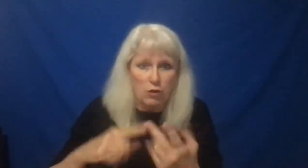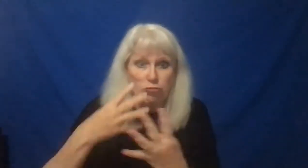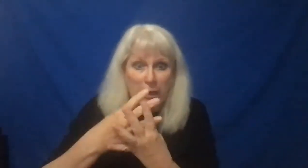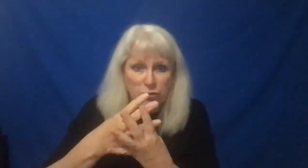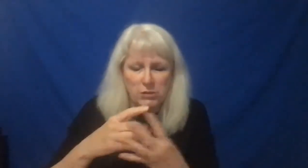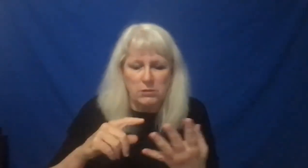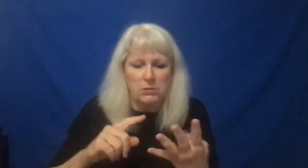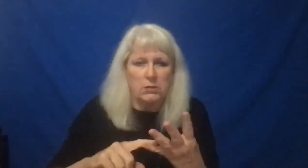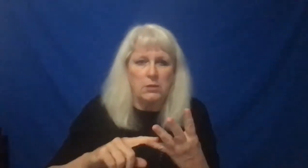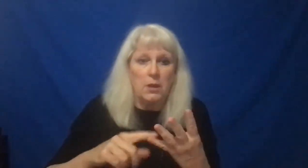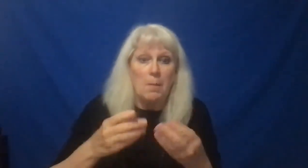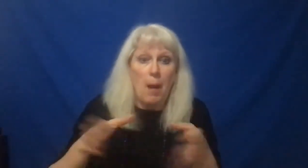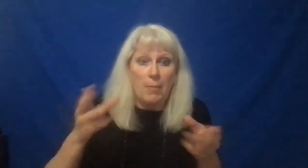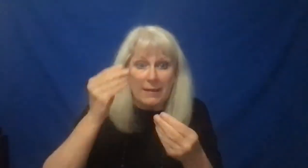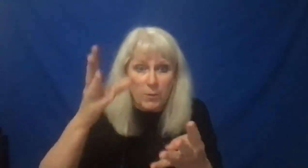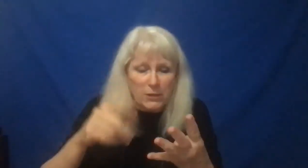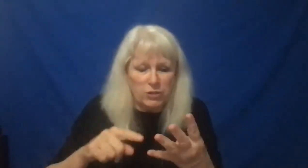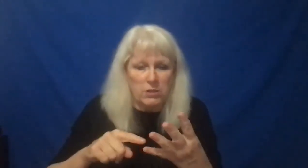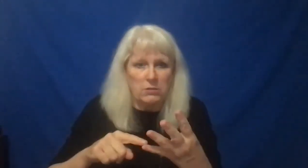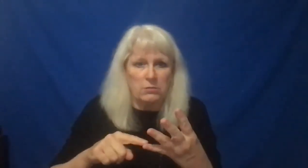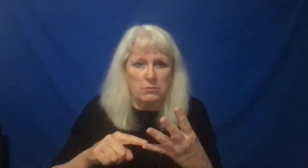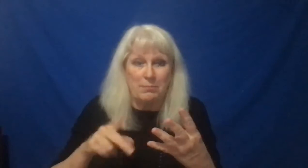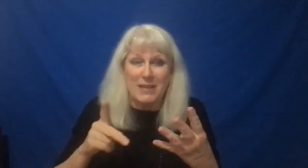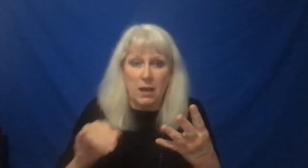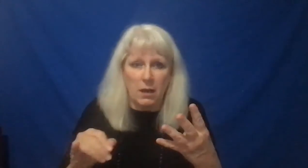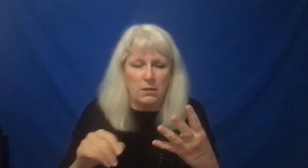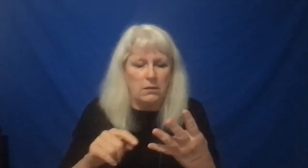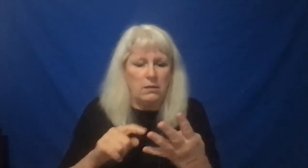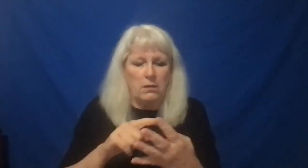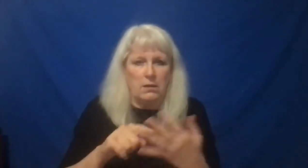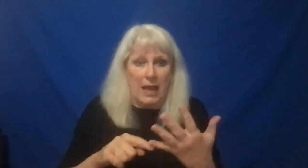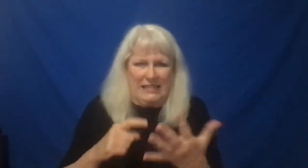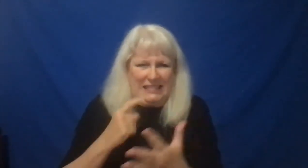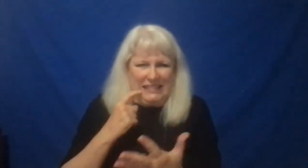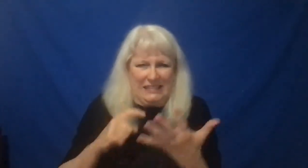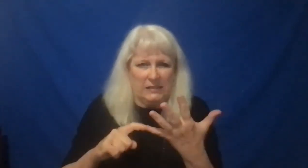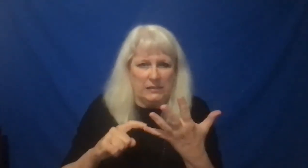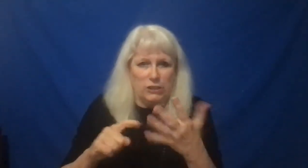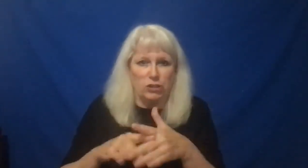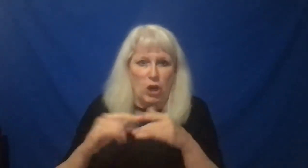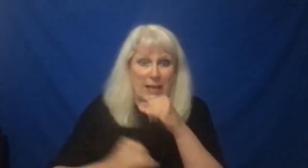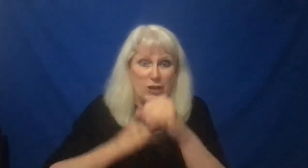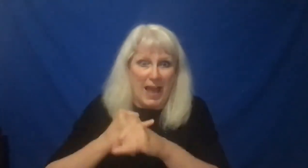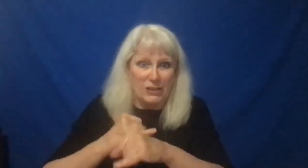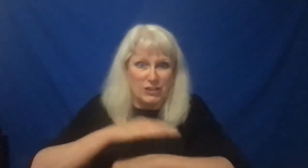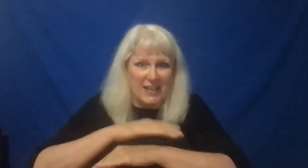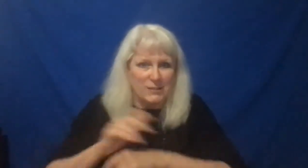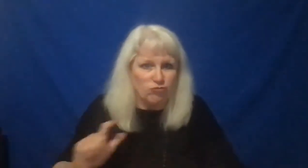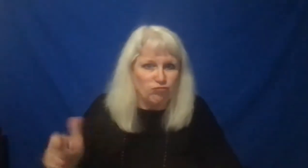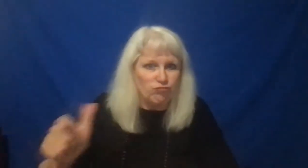information. I'm just starting these past several months in the international desk, two search committees I've